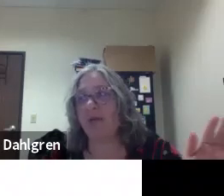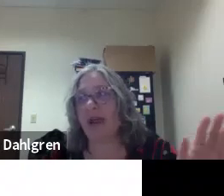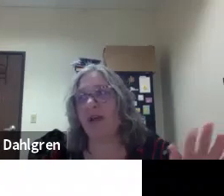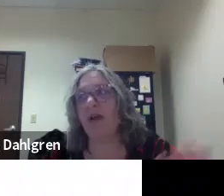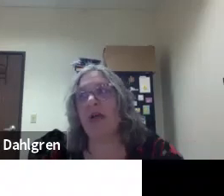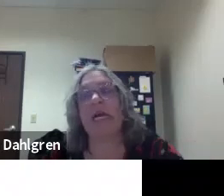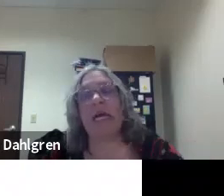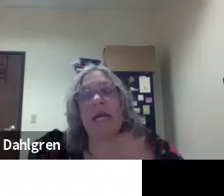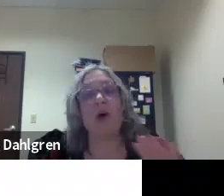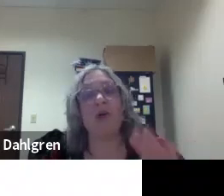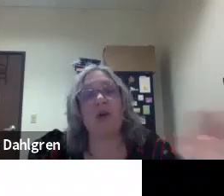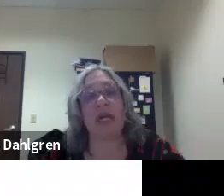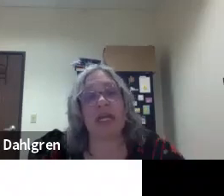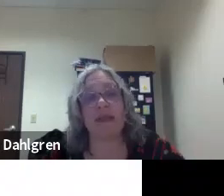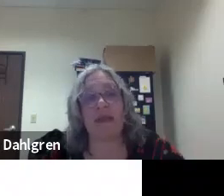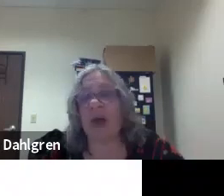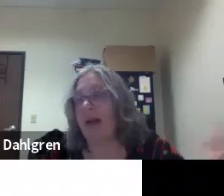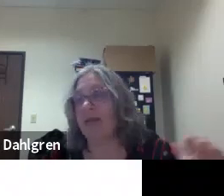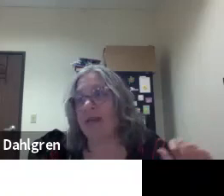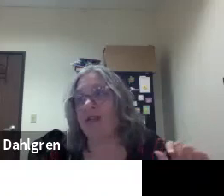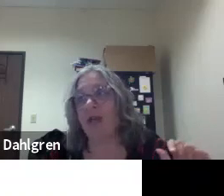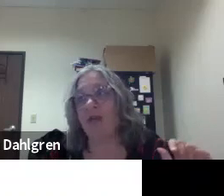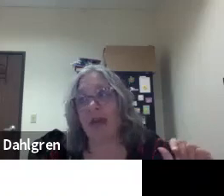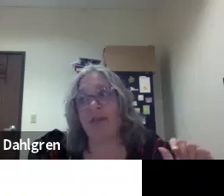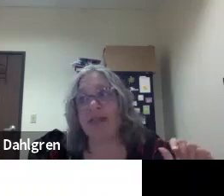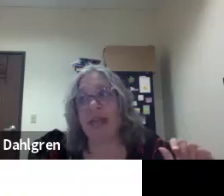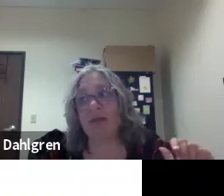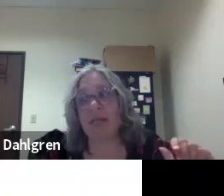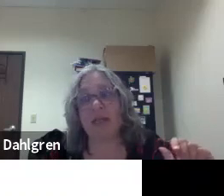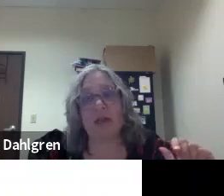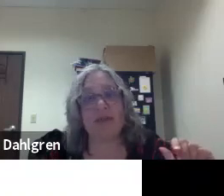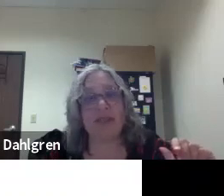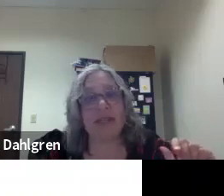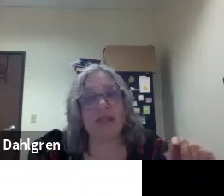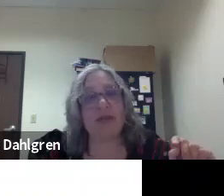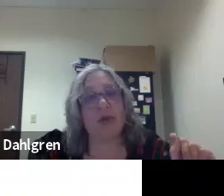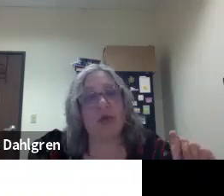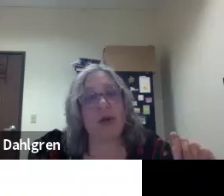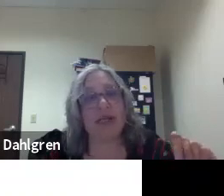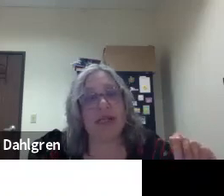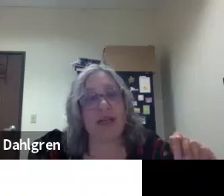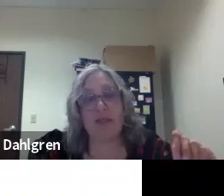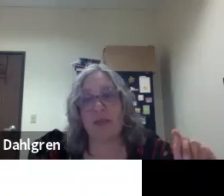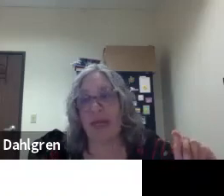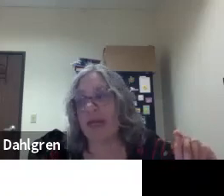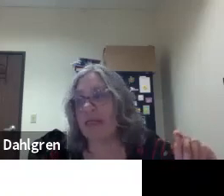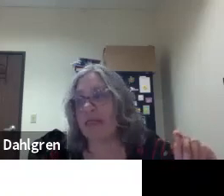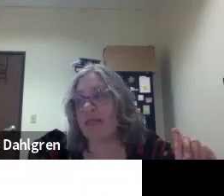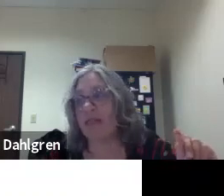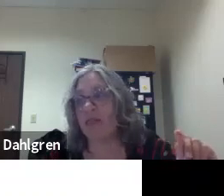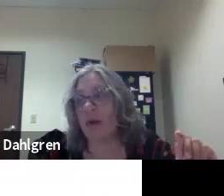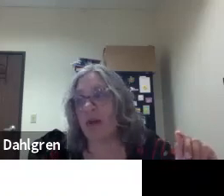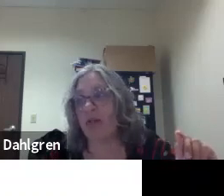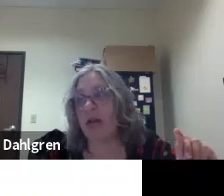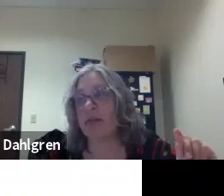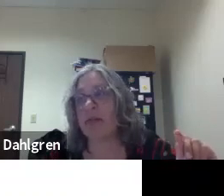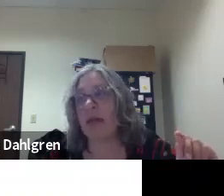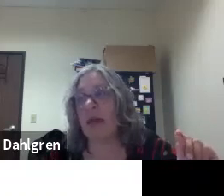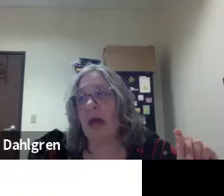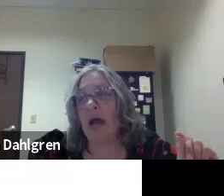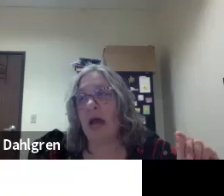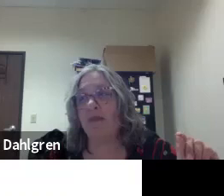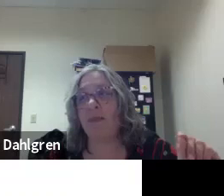appropriate provider. It also can get them access to benefits counseling services through the Work Incentives Planning and Assistance